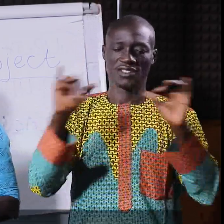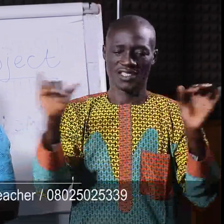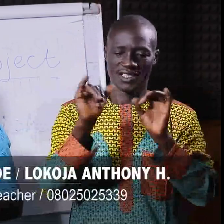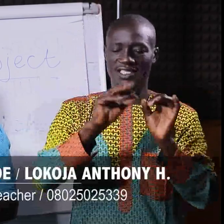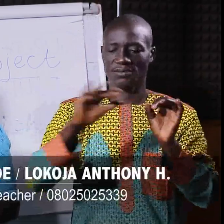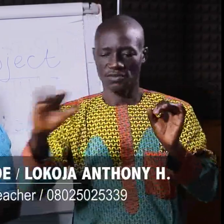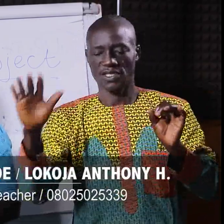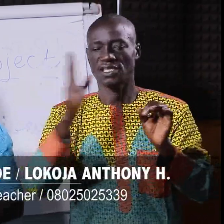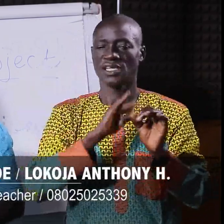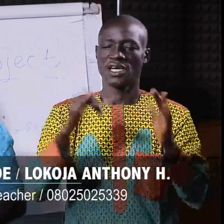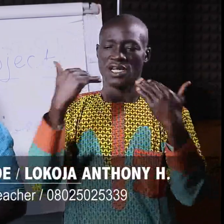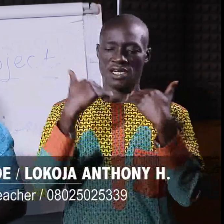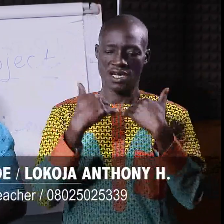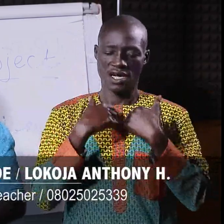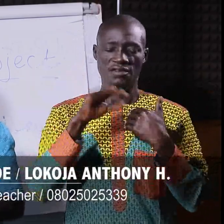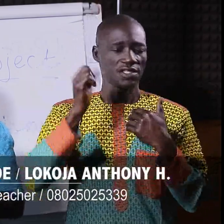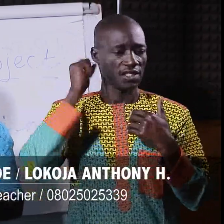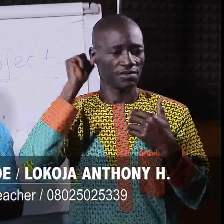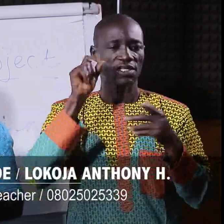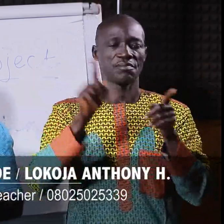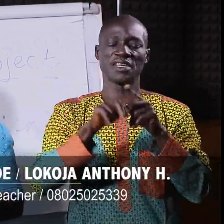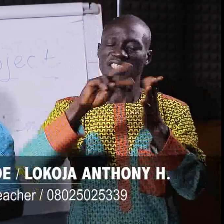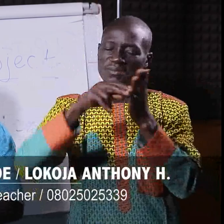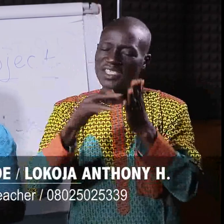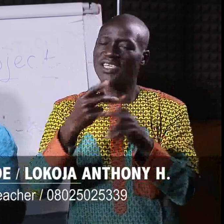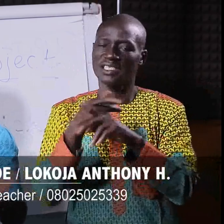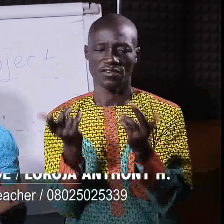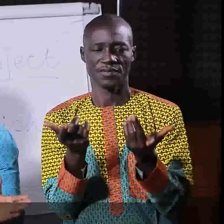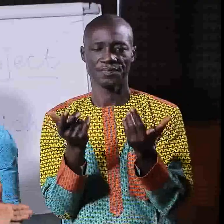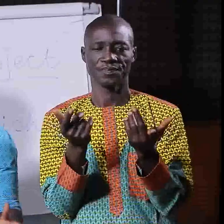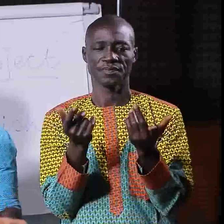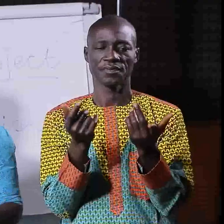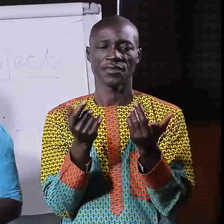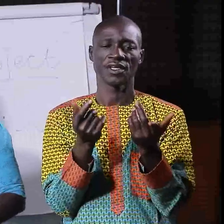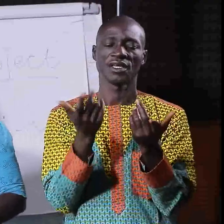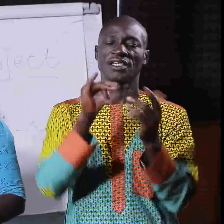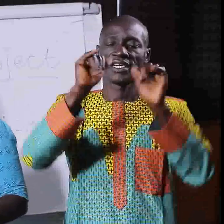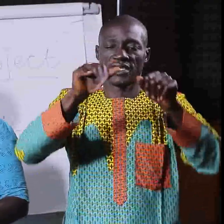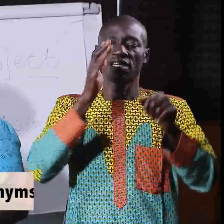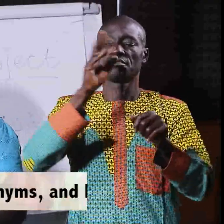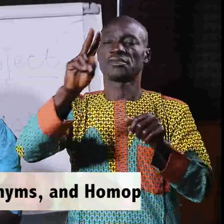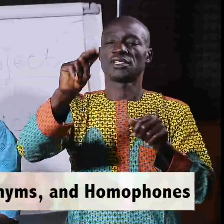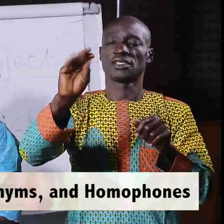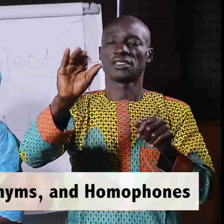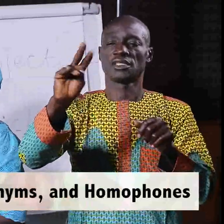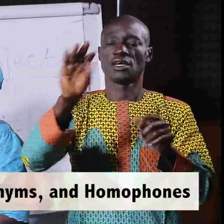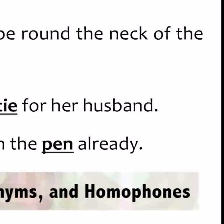same, but their meanings are different. Homonyms could be nouns or